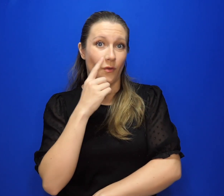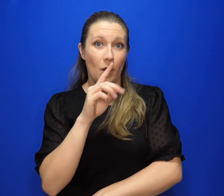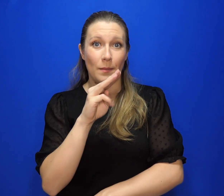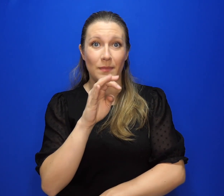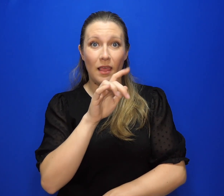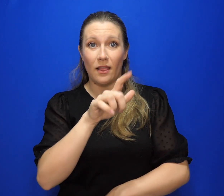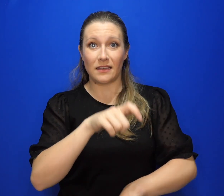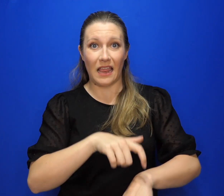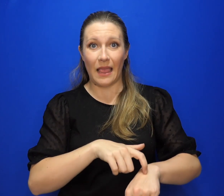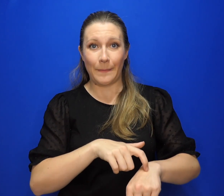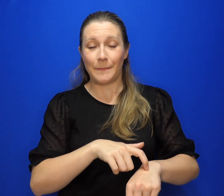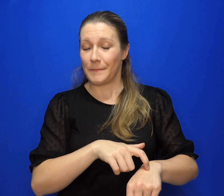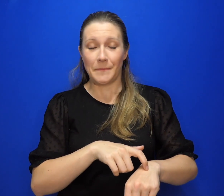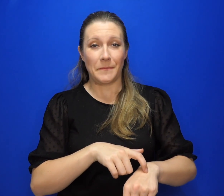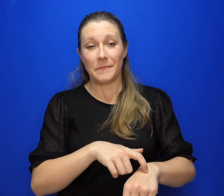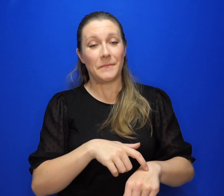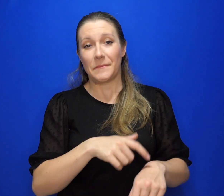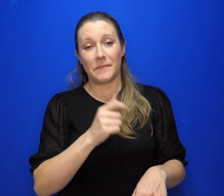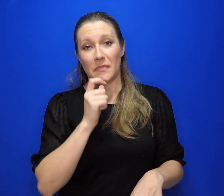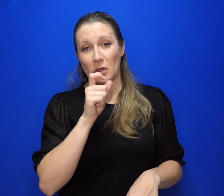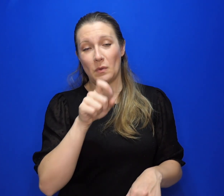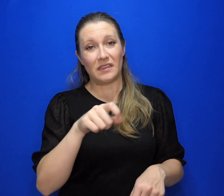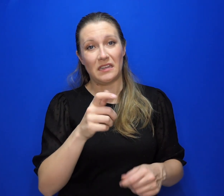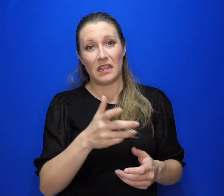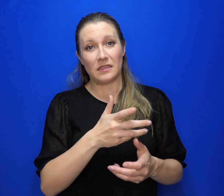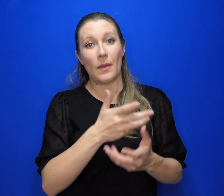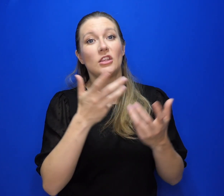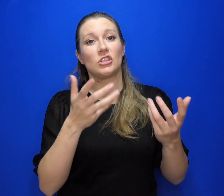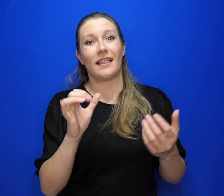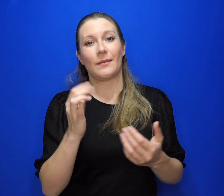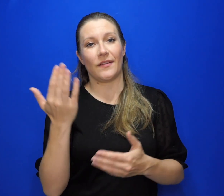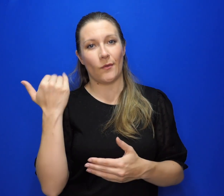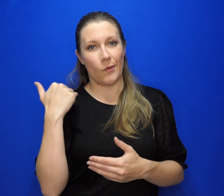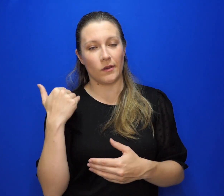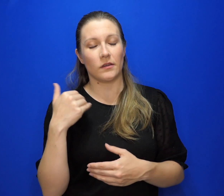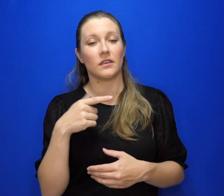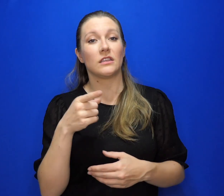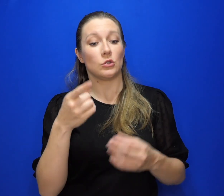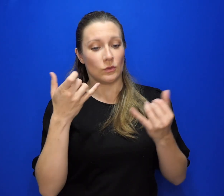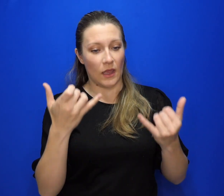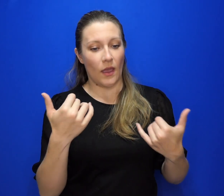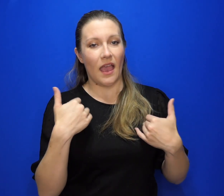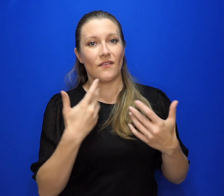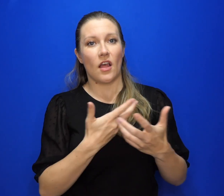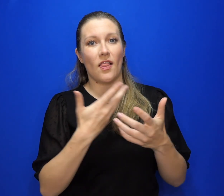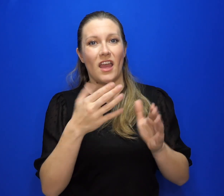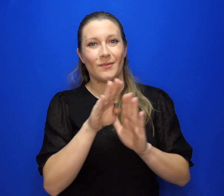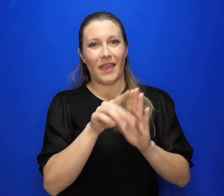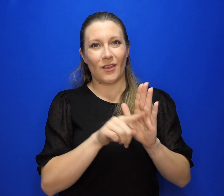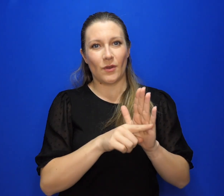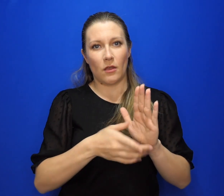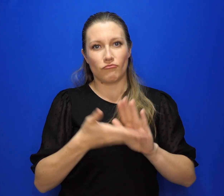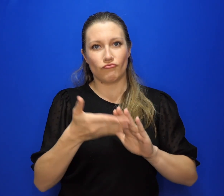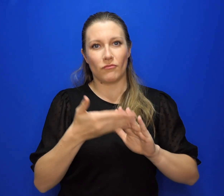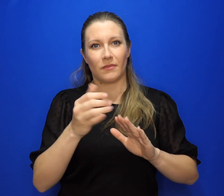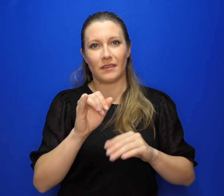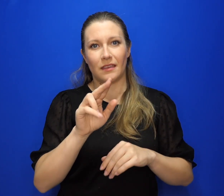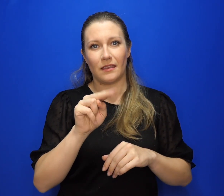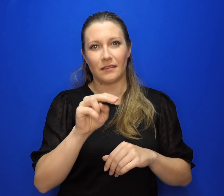probably going to need a downplayed dose. Okay. Because now you have a lot of basal. The other potential is that you have to have a meal and